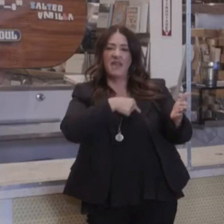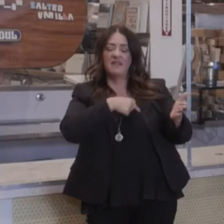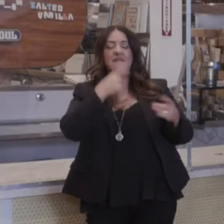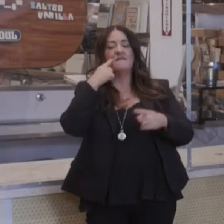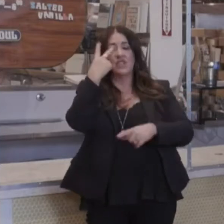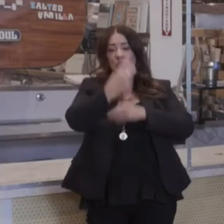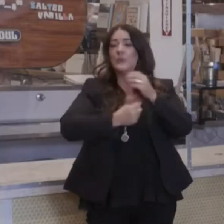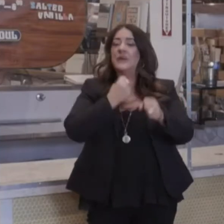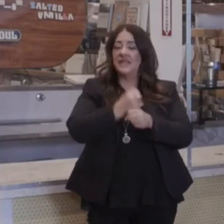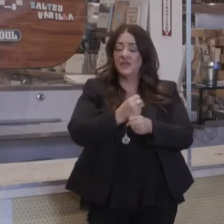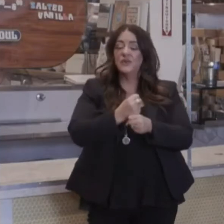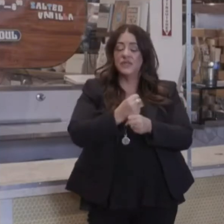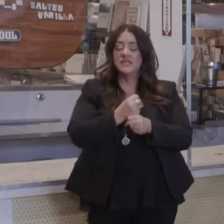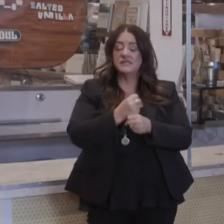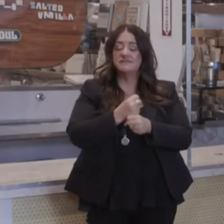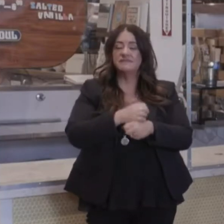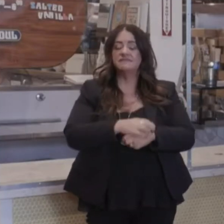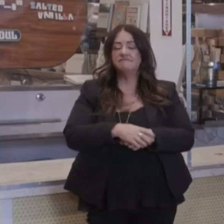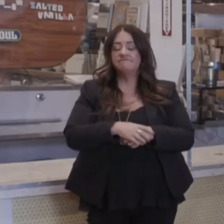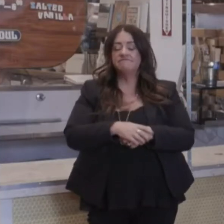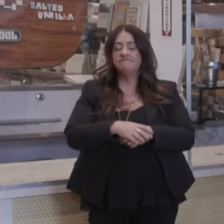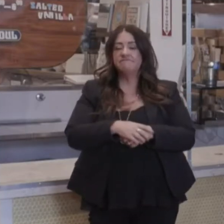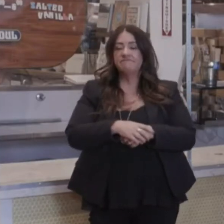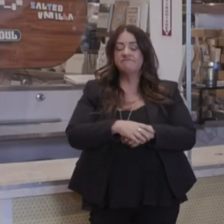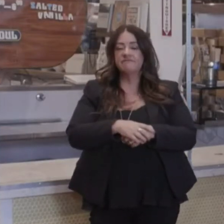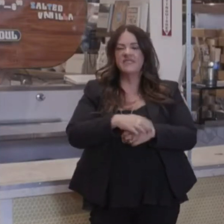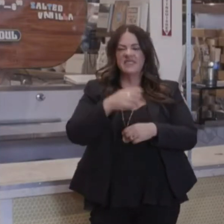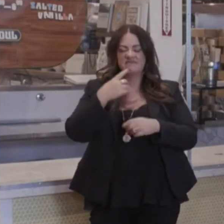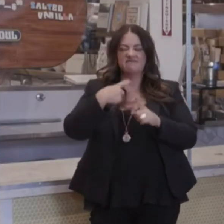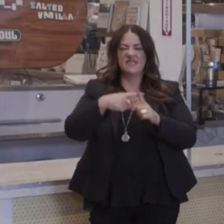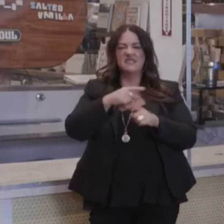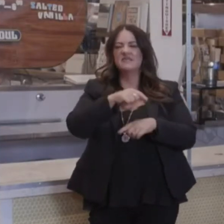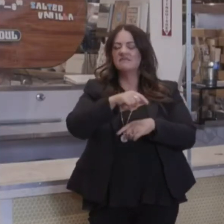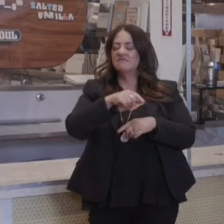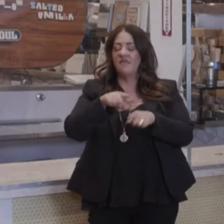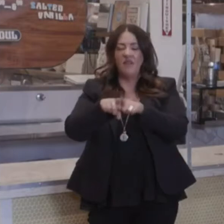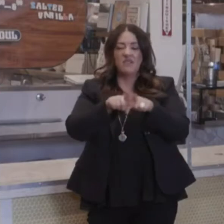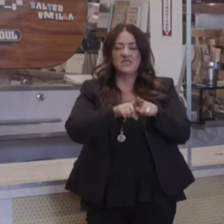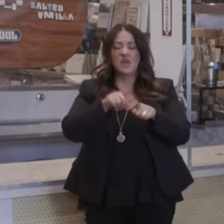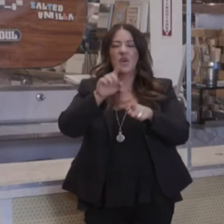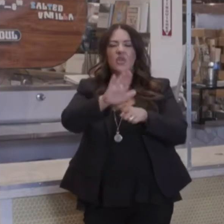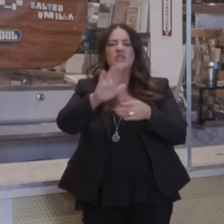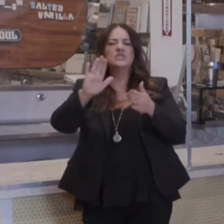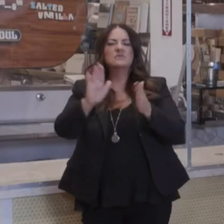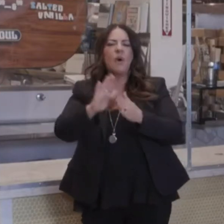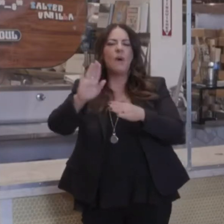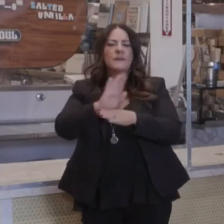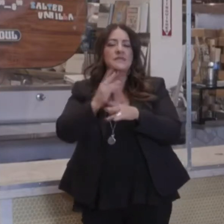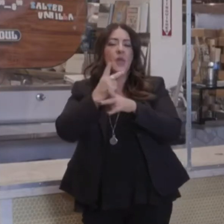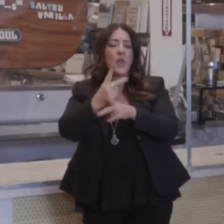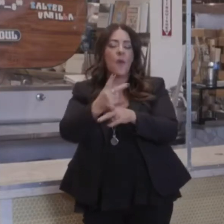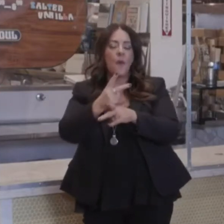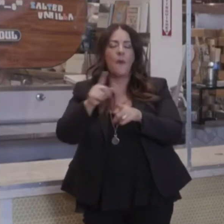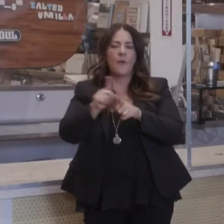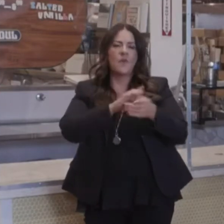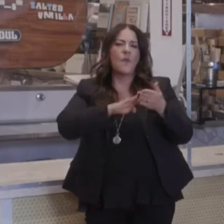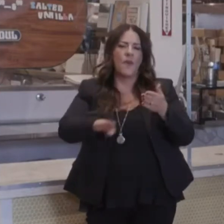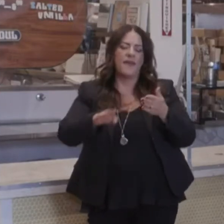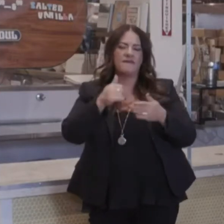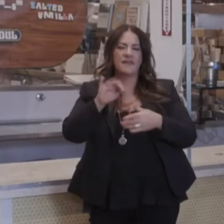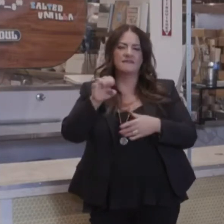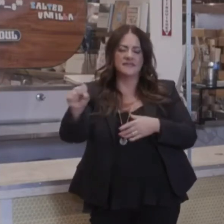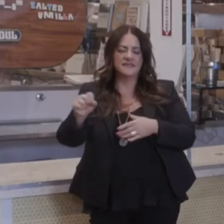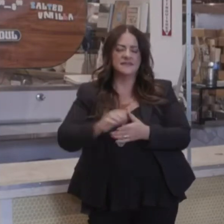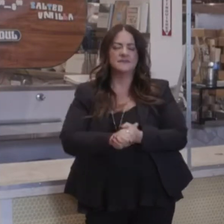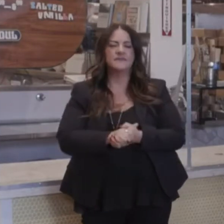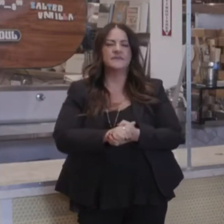over a 2-year period, in addition to these small business loans. That's the relief being provided in this package as well.